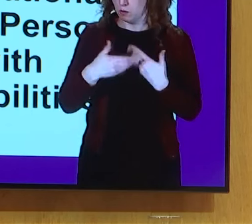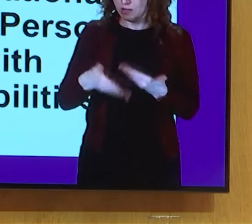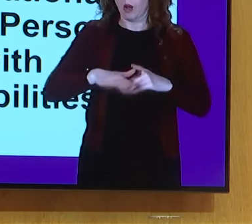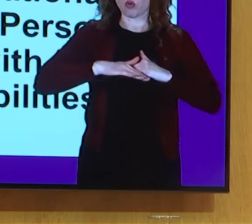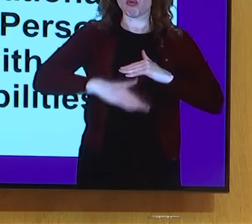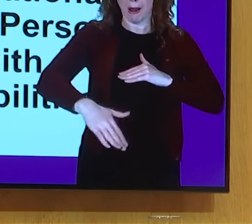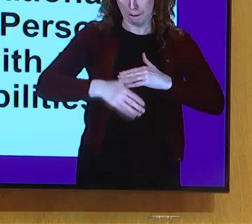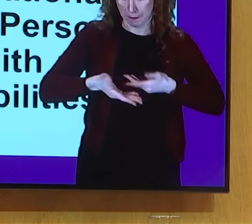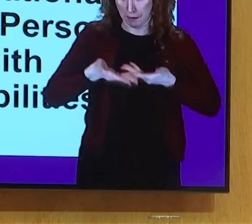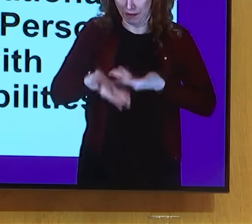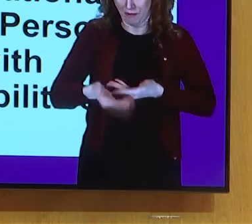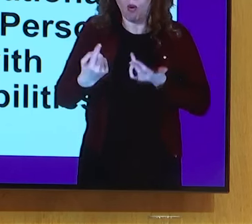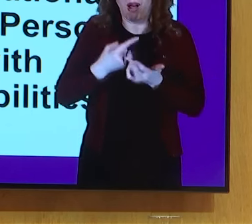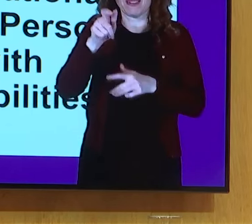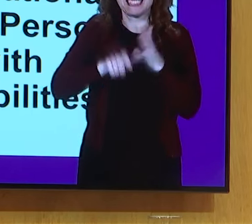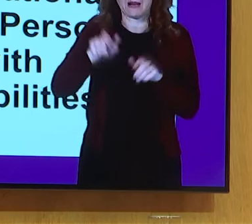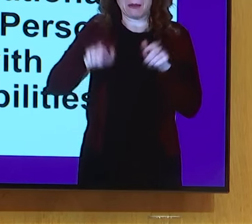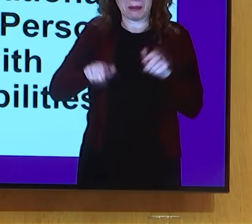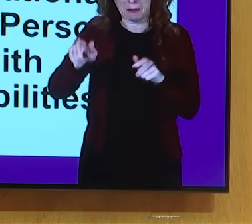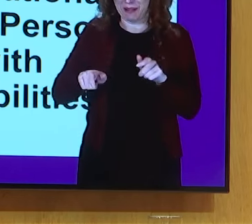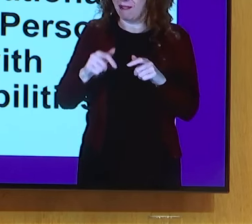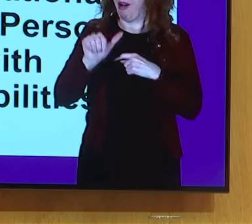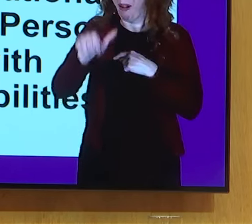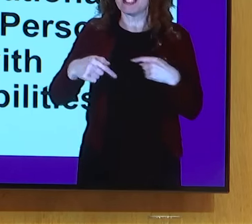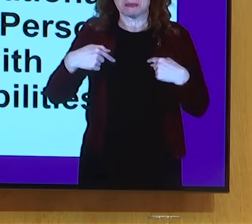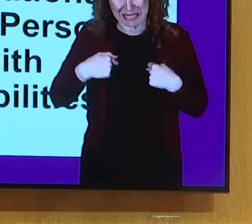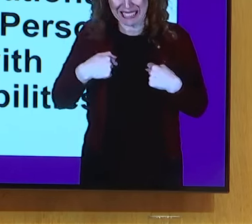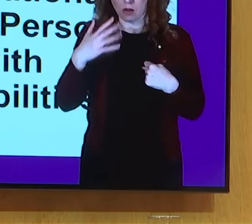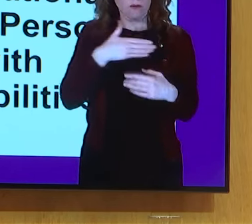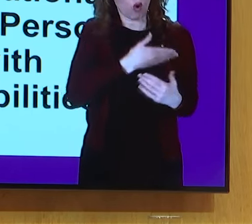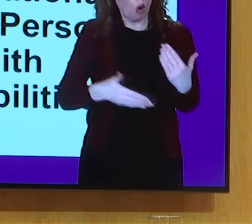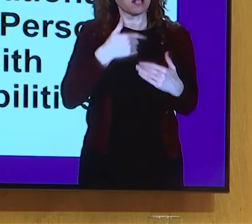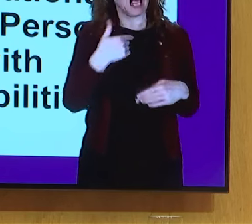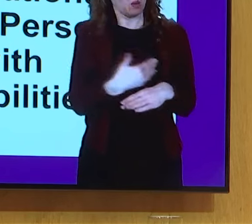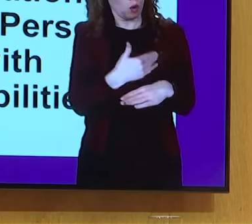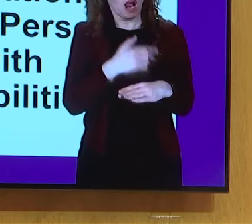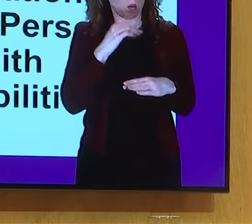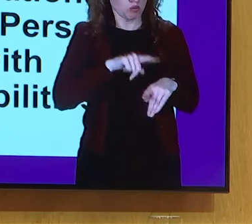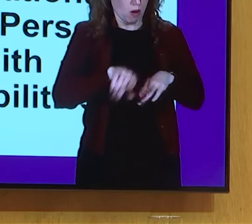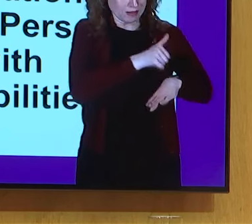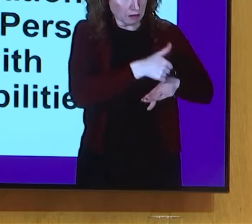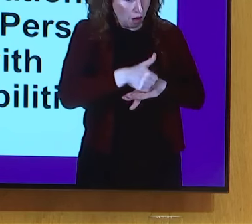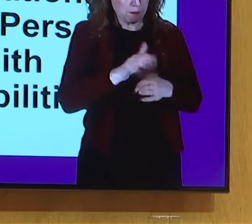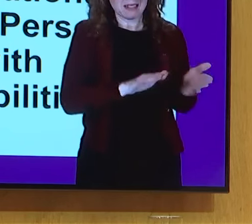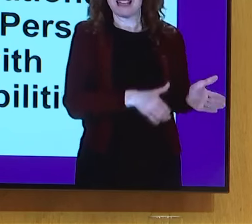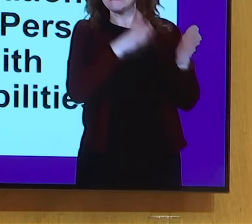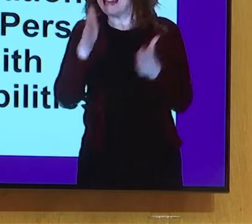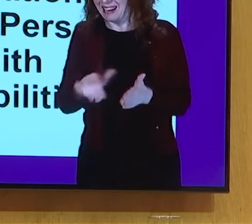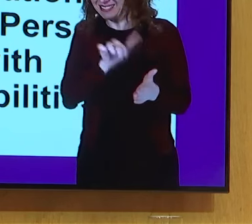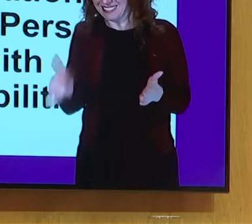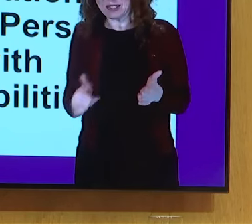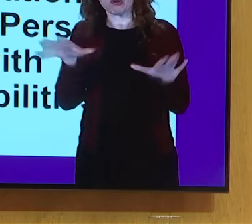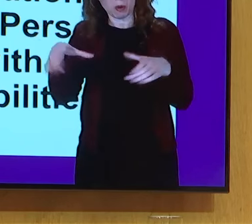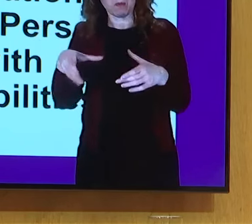other disabled people after me, and I promise for as long as I'm privileged enough to serve, I will do exactly that. And I will do it with all of you,